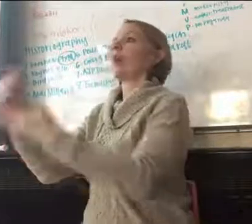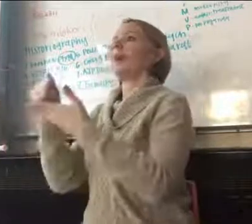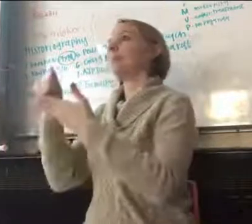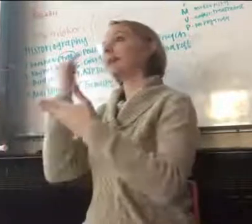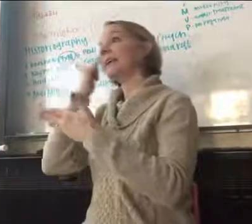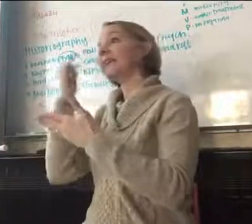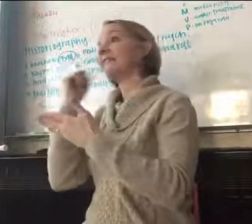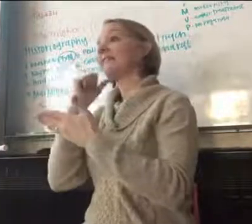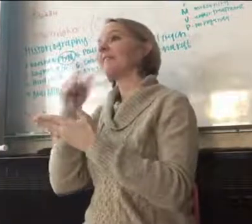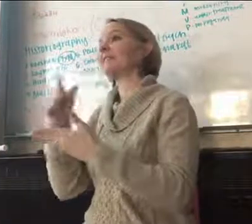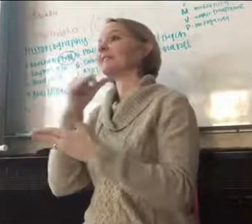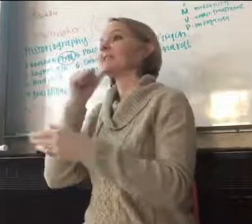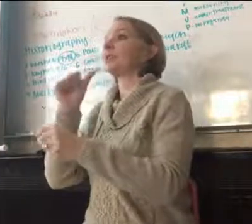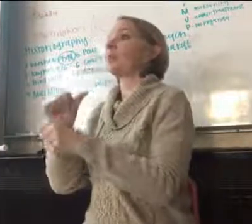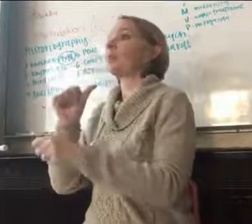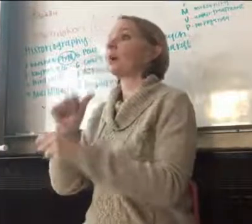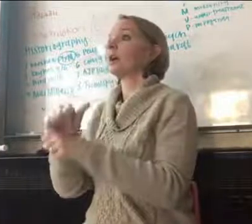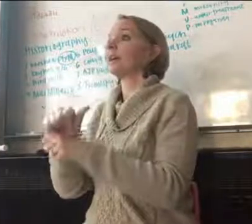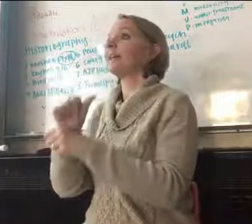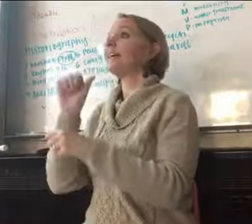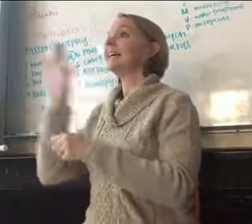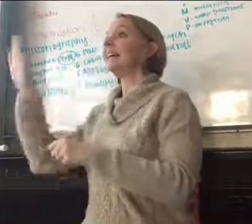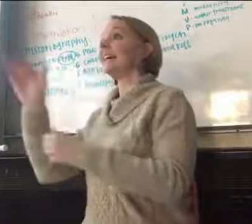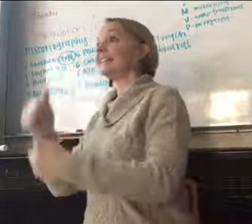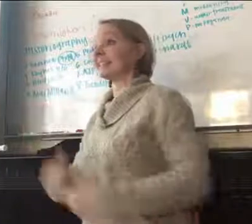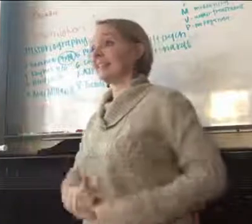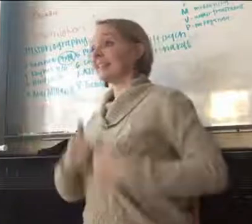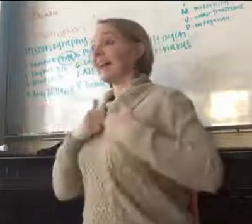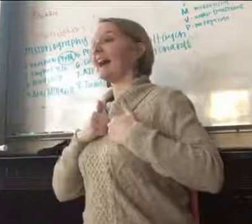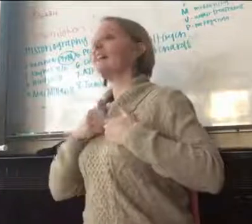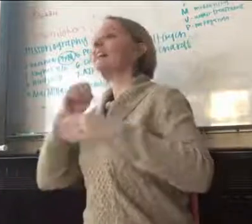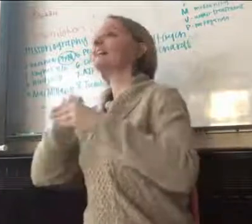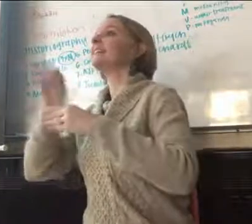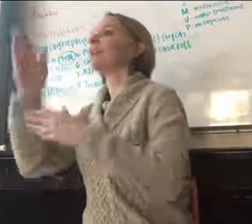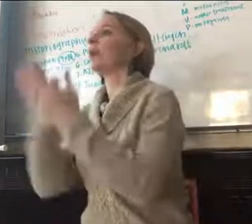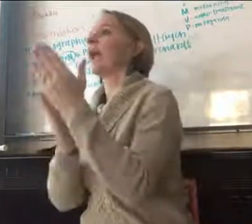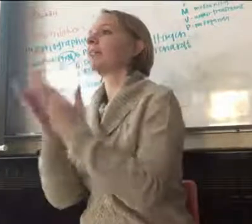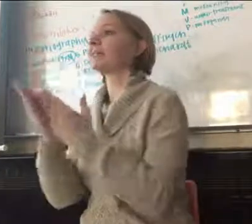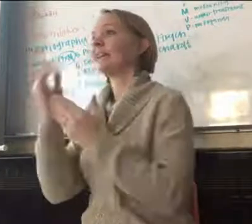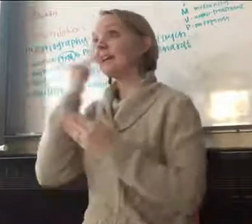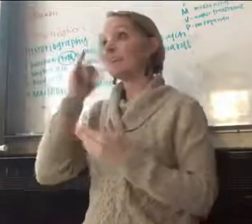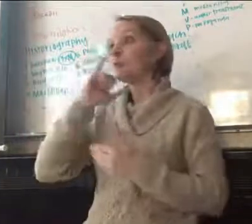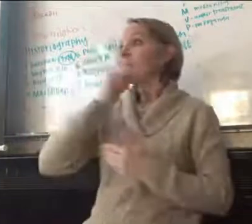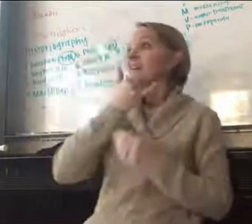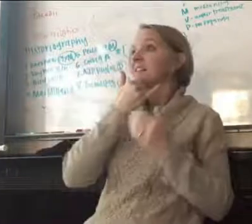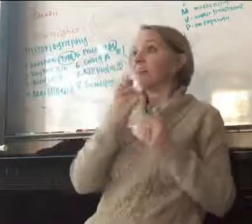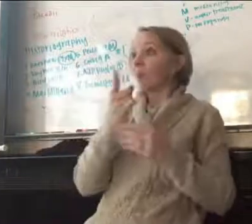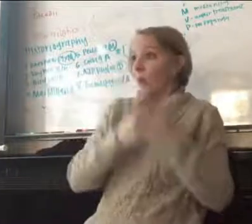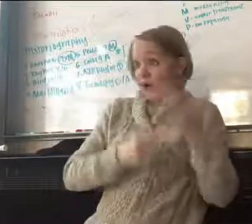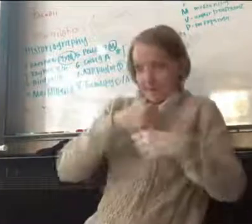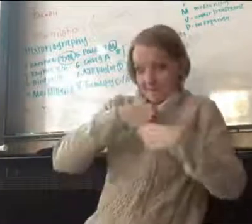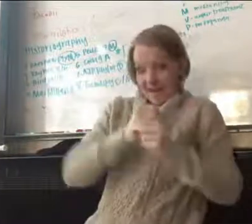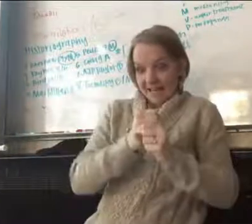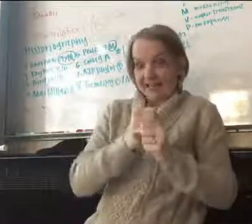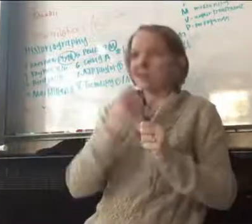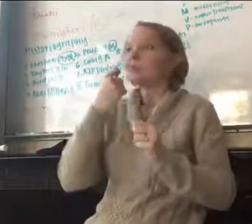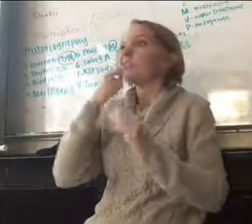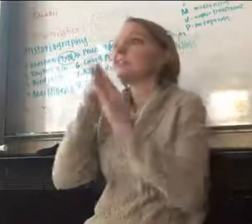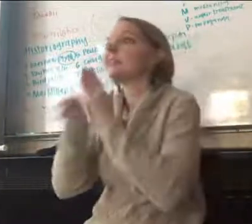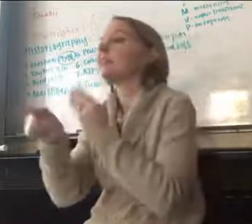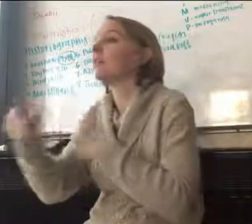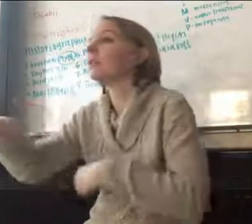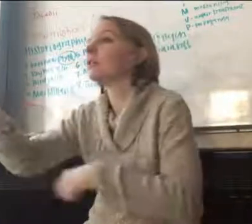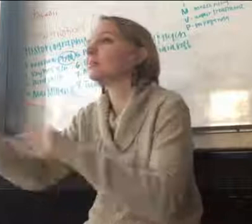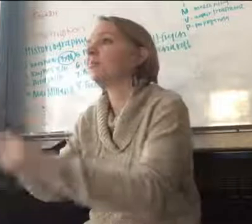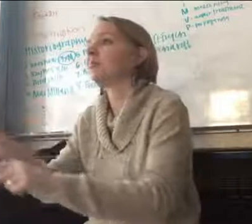this is a dud. His life is in your hands. If you actually screw up one thing on this grenade, you've just killed this guy, right? So the